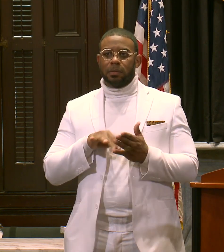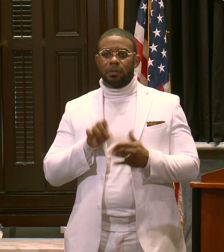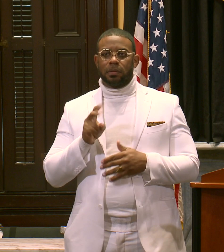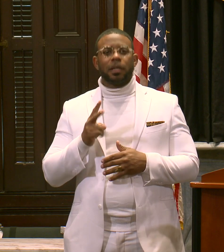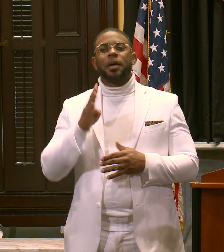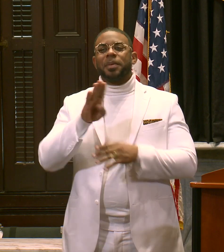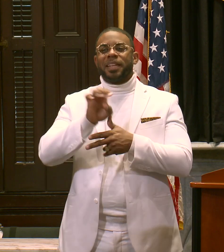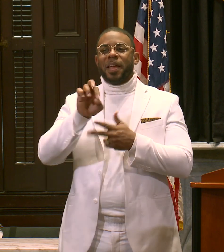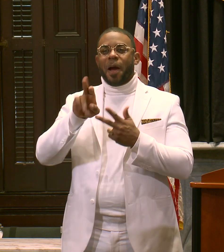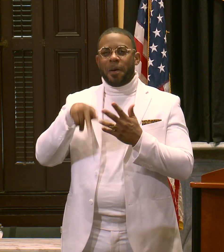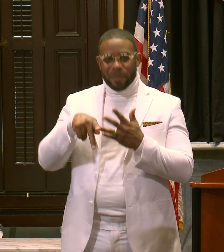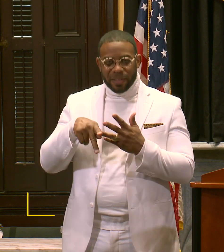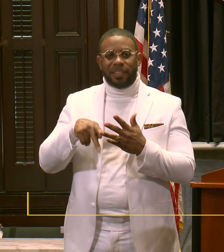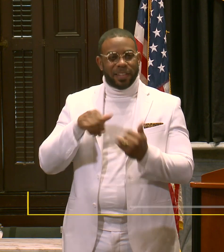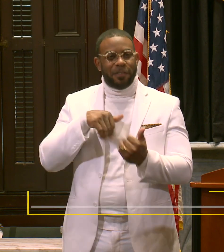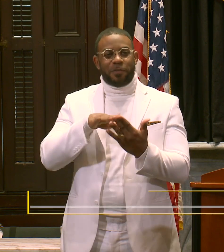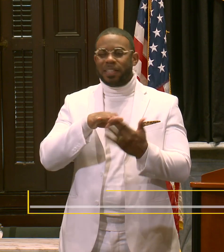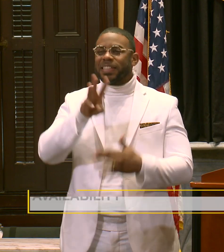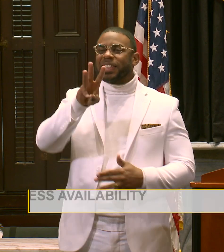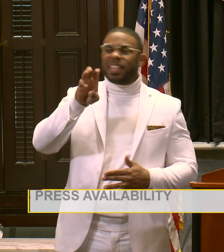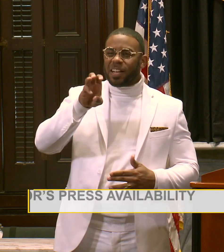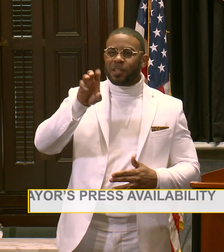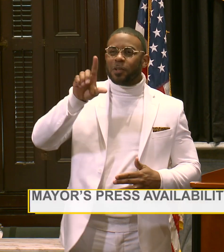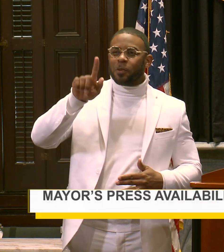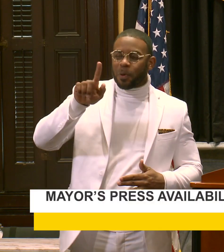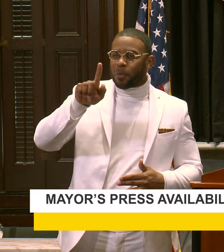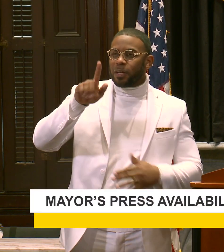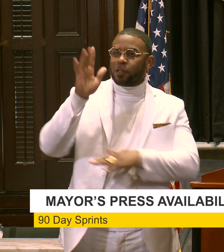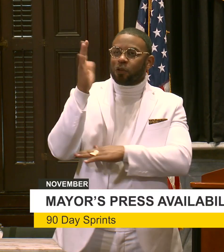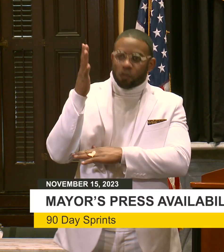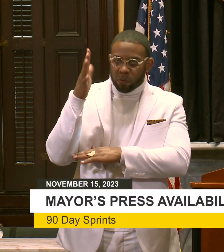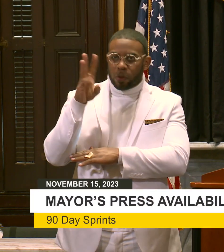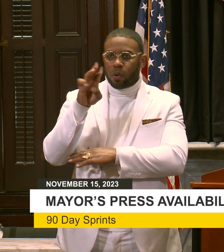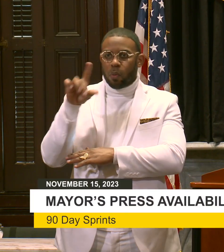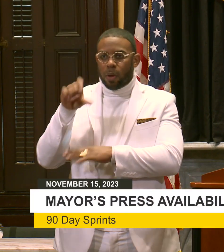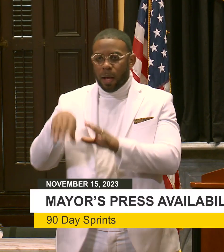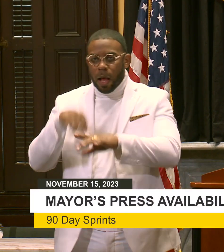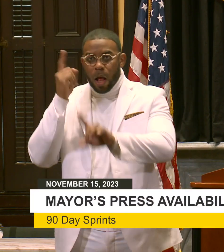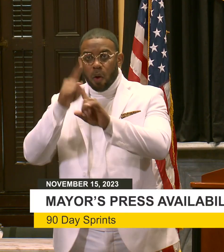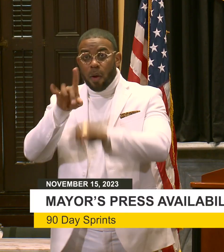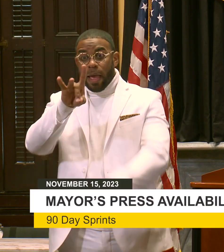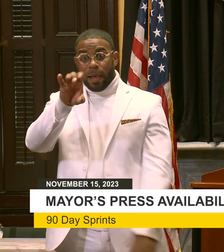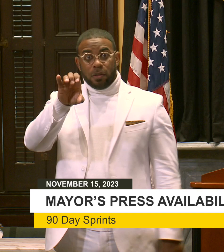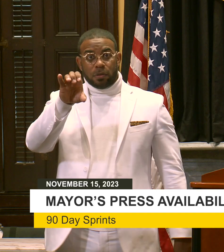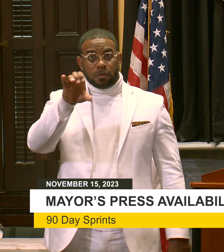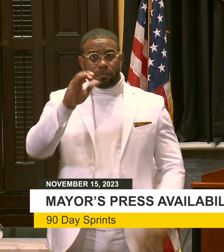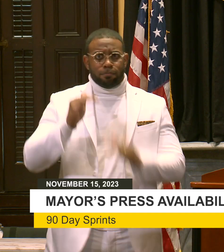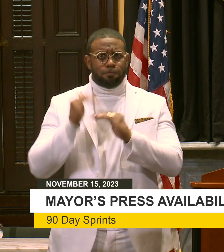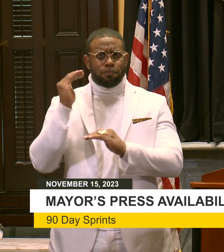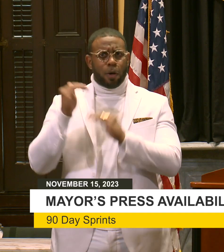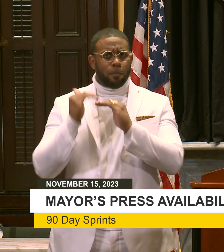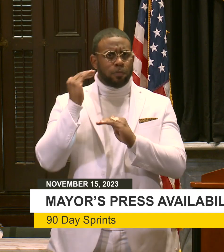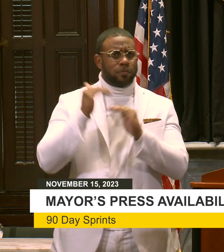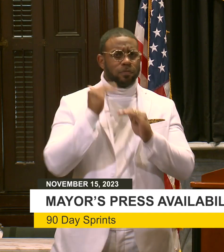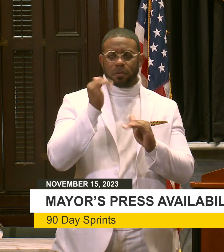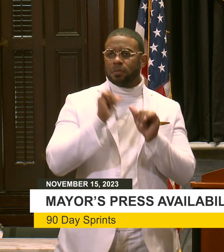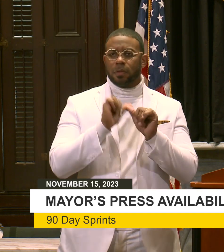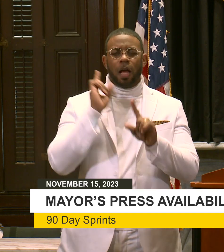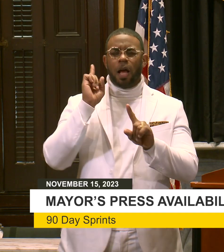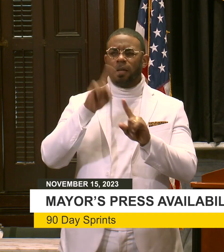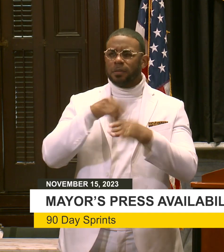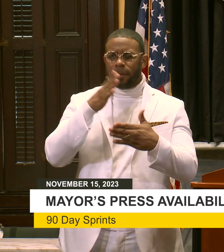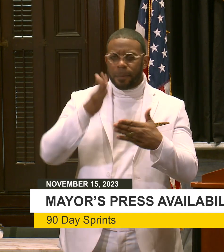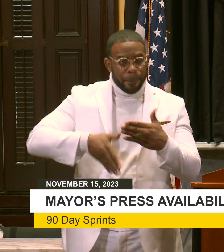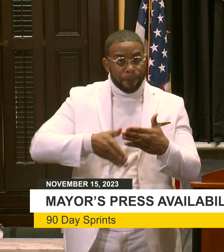and BCRP has addressed 621 tree wells out of a goal of 800. They will continue pushing until the very